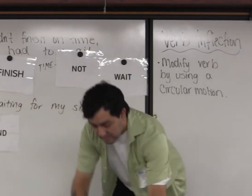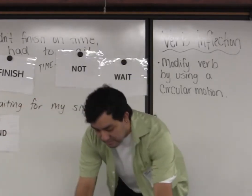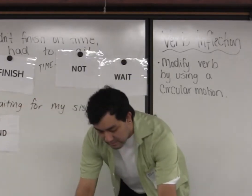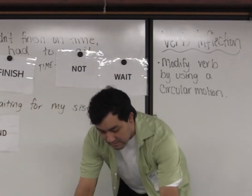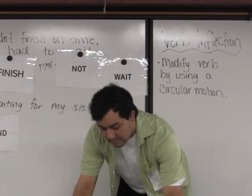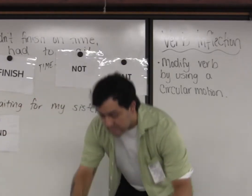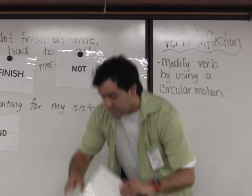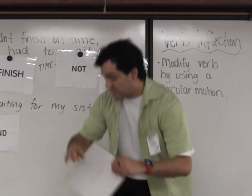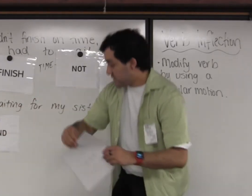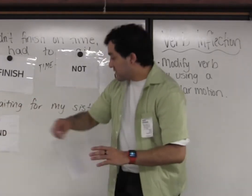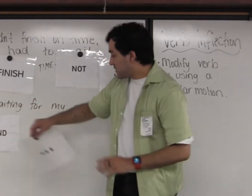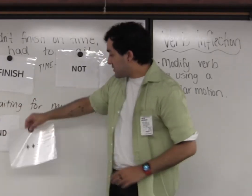the sign for stand,